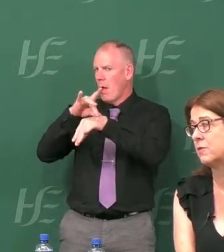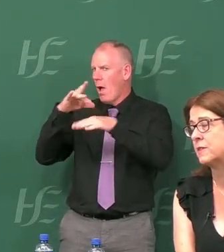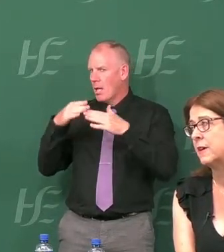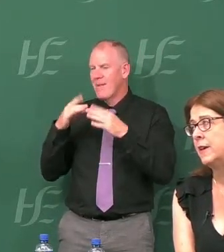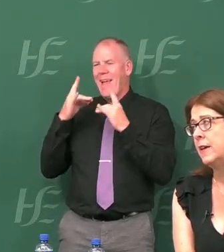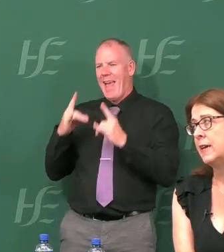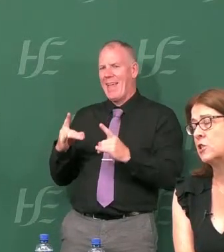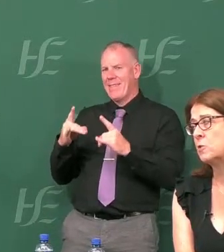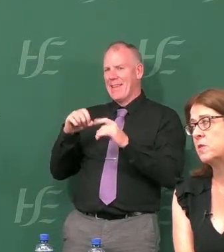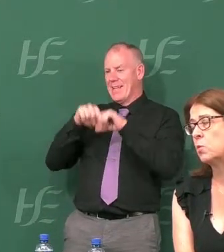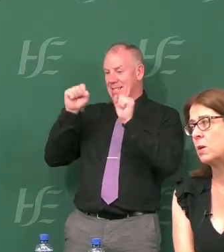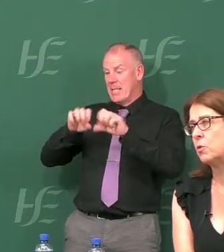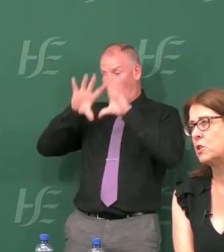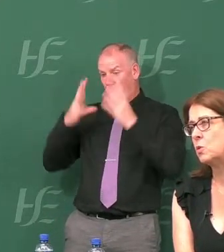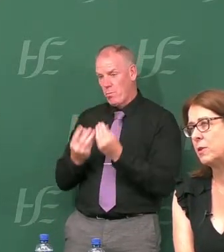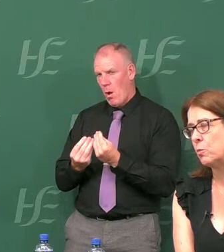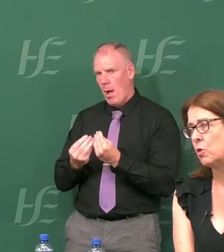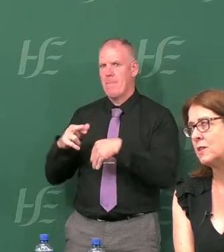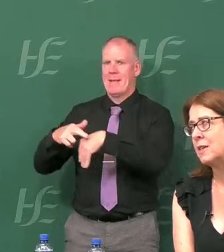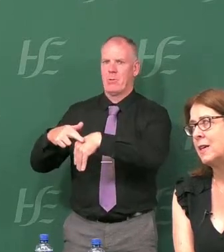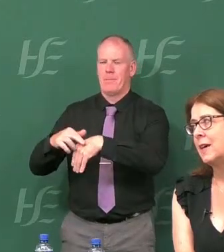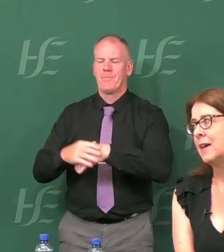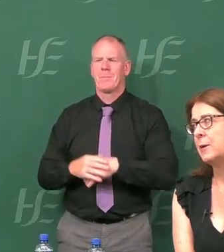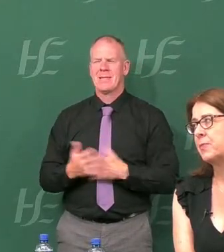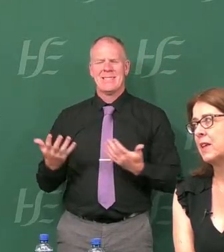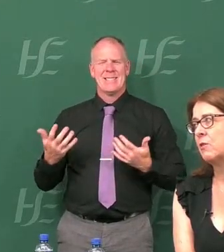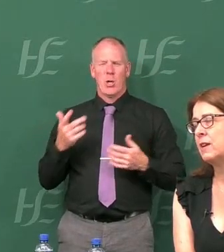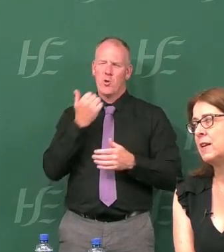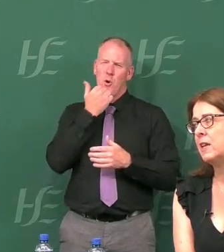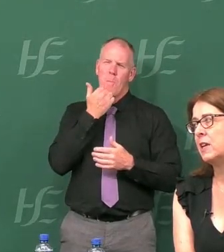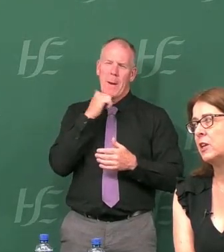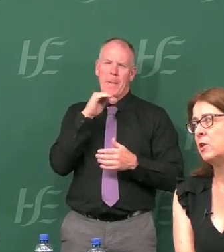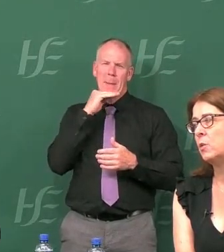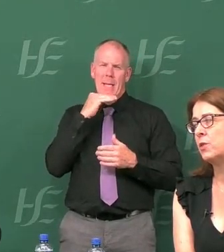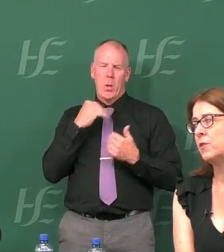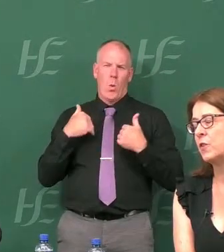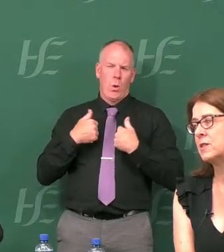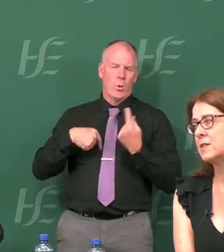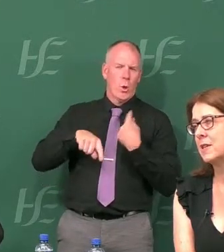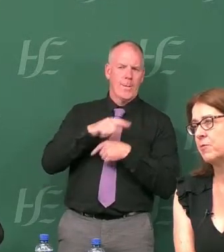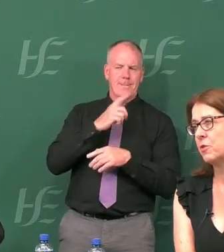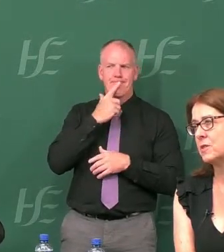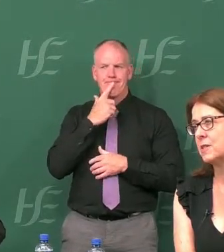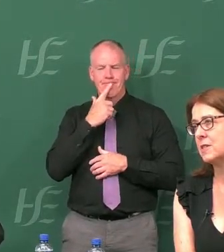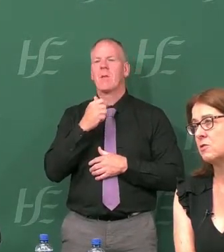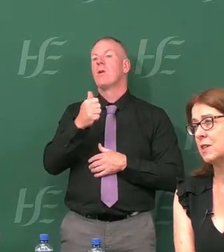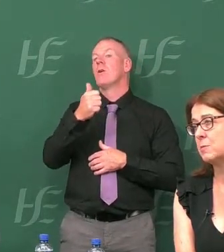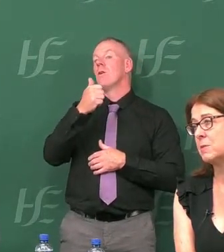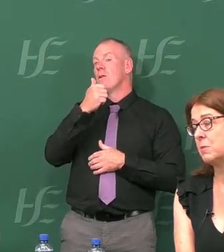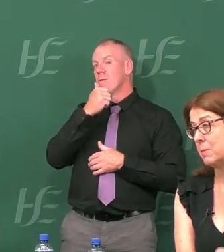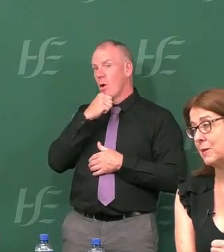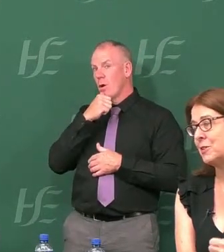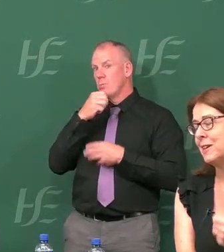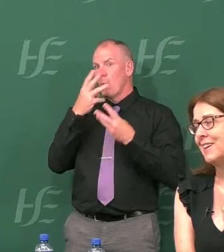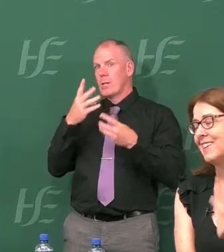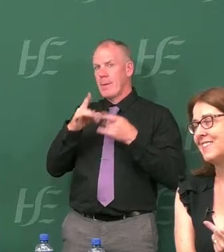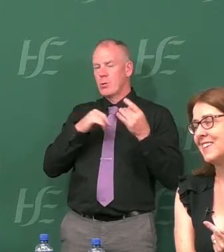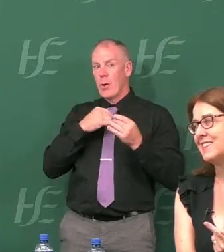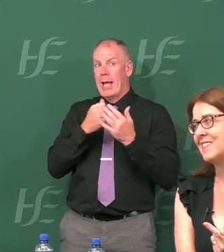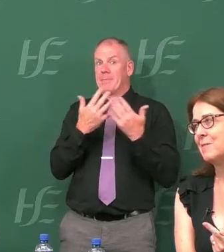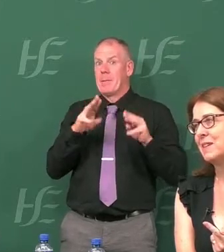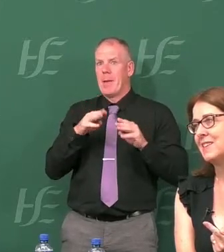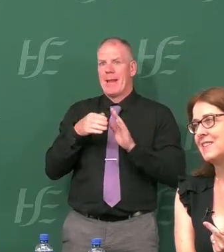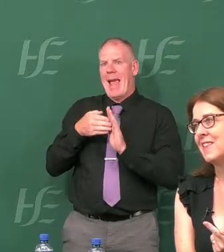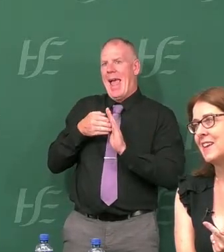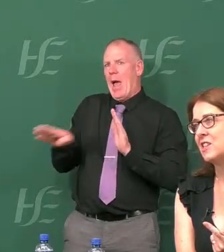to reference. In terms of at what point do we become worried? Really, the first step for us is to try and keep as many people out. The